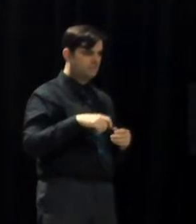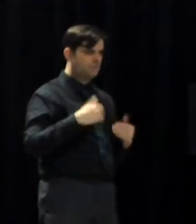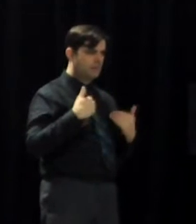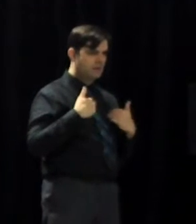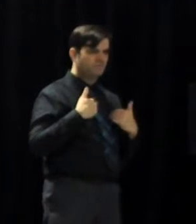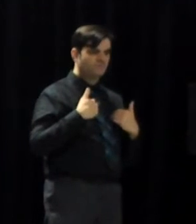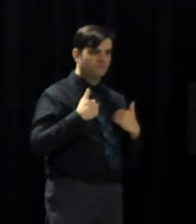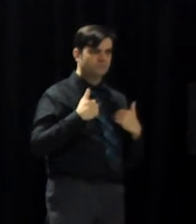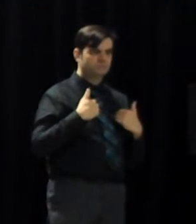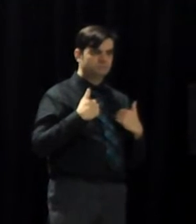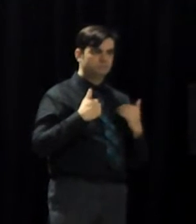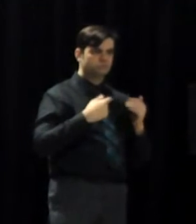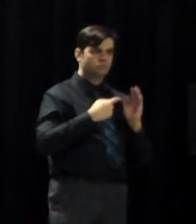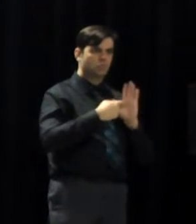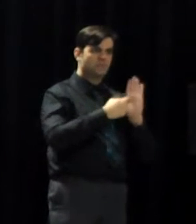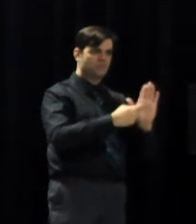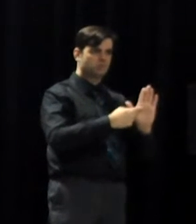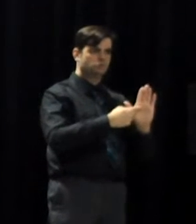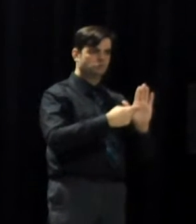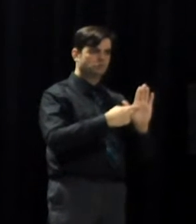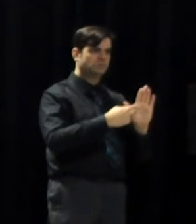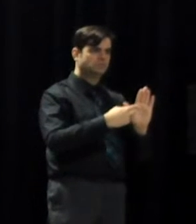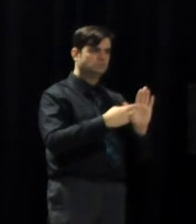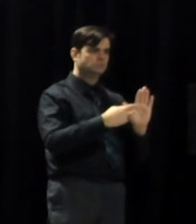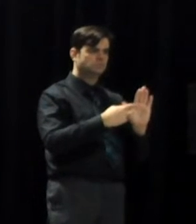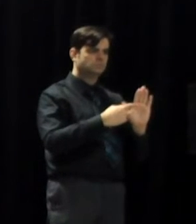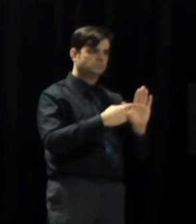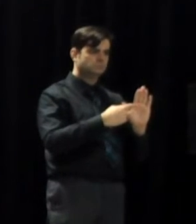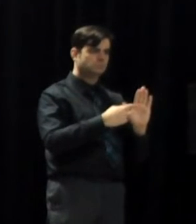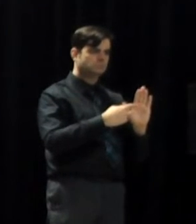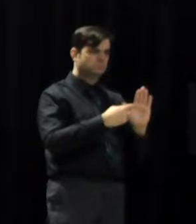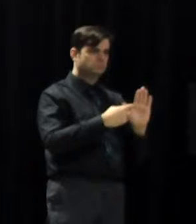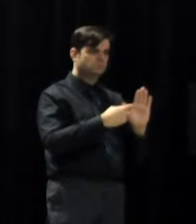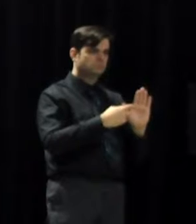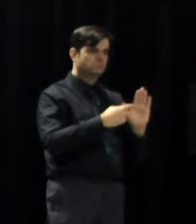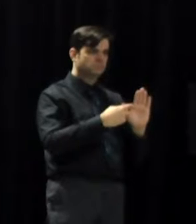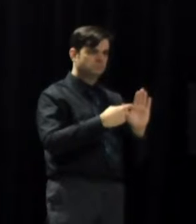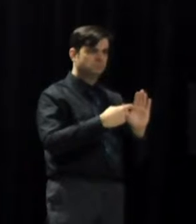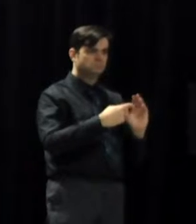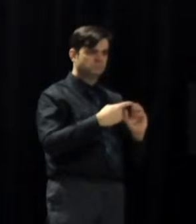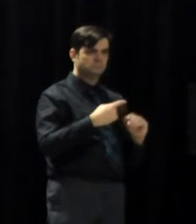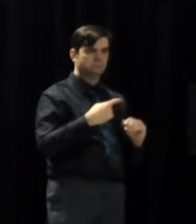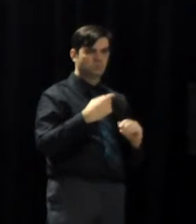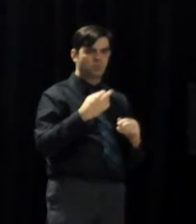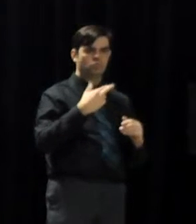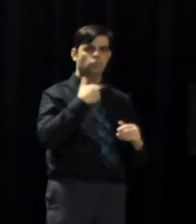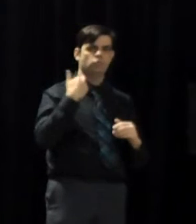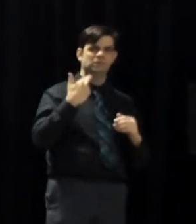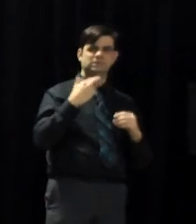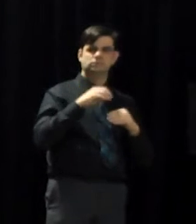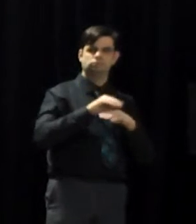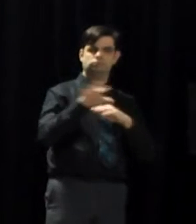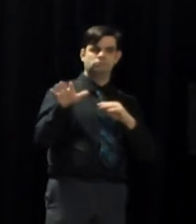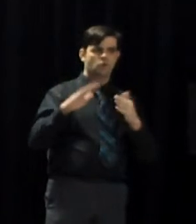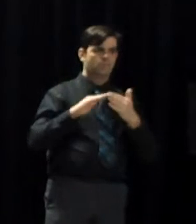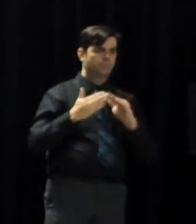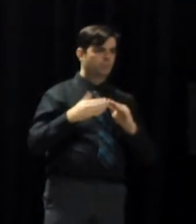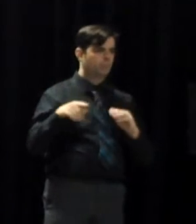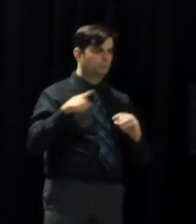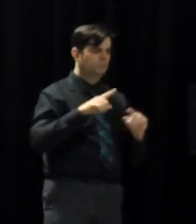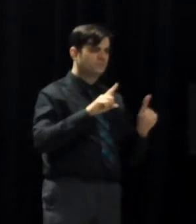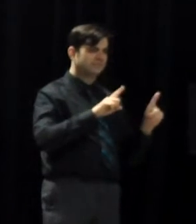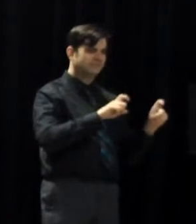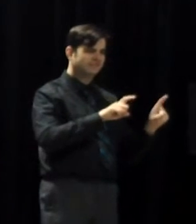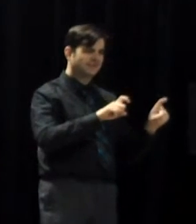it's impacting the community and the risks to the community, you need to test multiple different